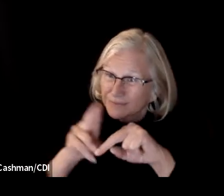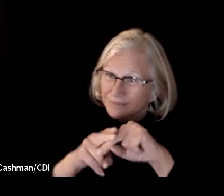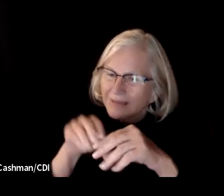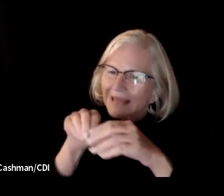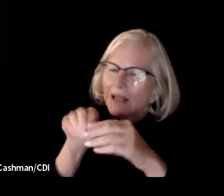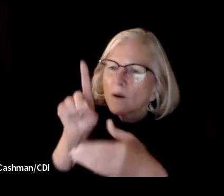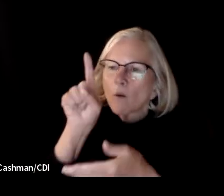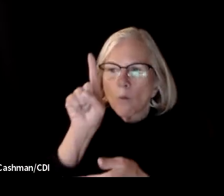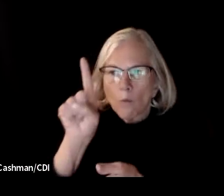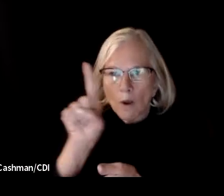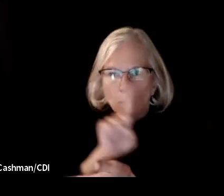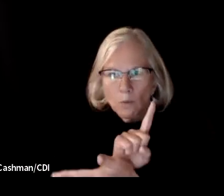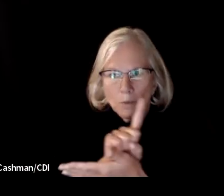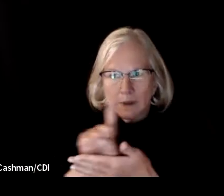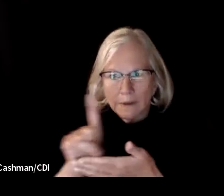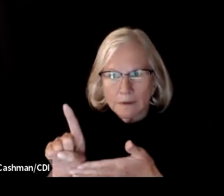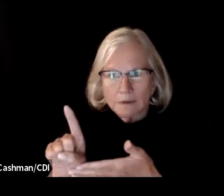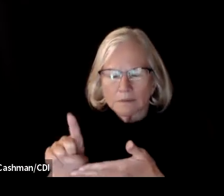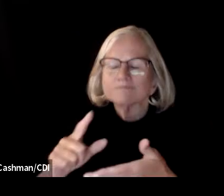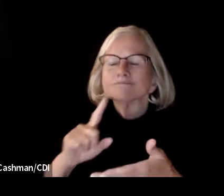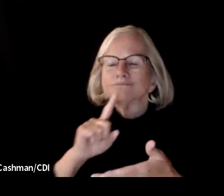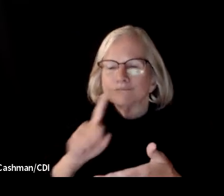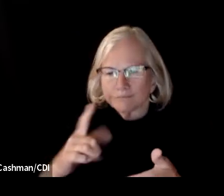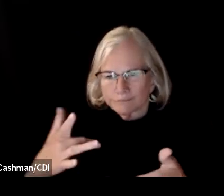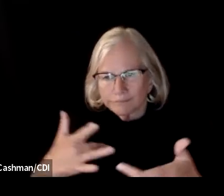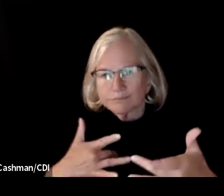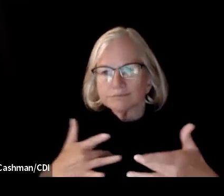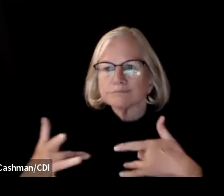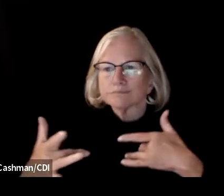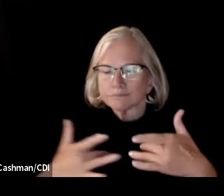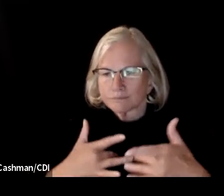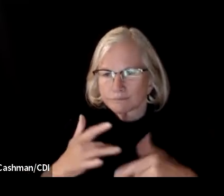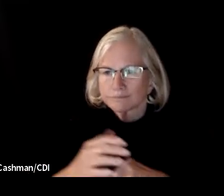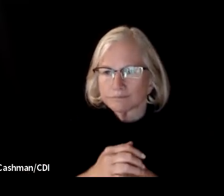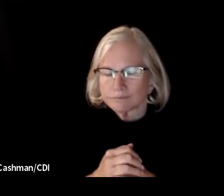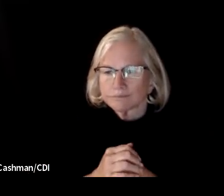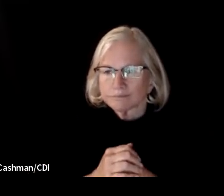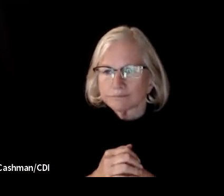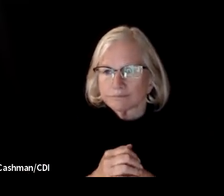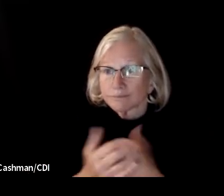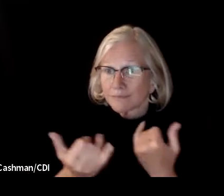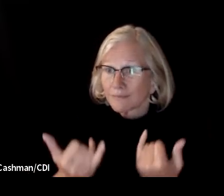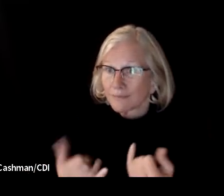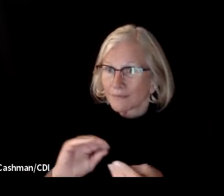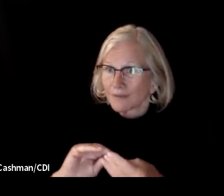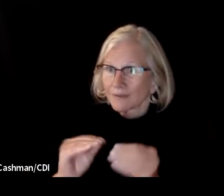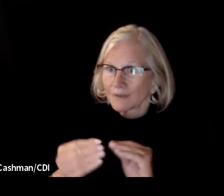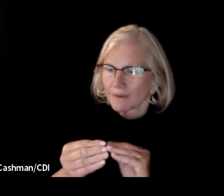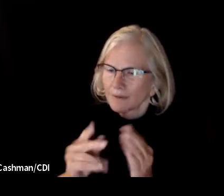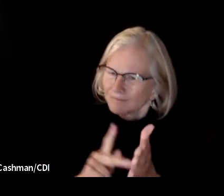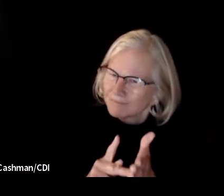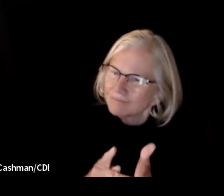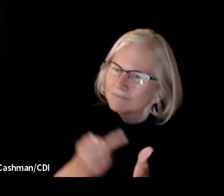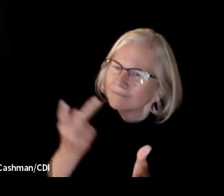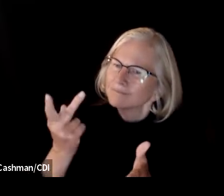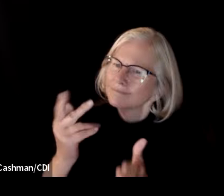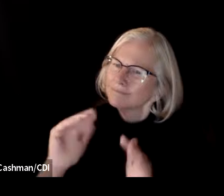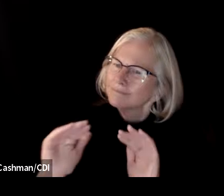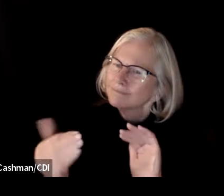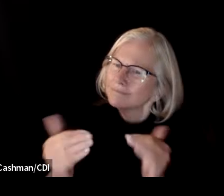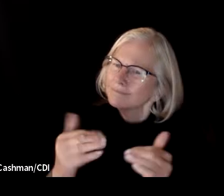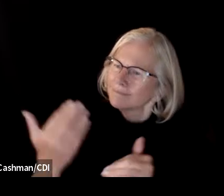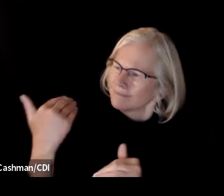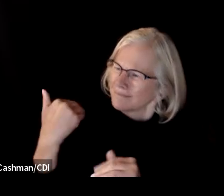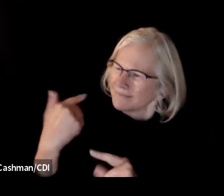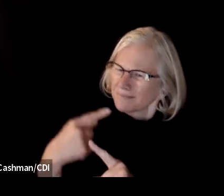case growth rates are more than double what we saw a month ago. And each week, the week-over-week changes are increasing. And